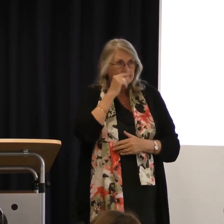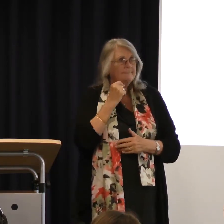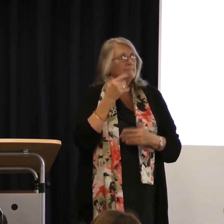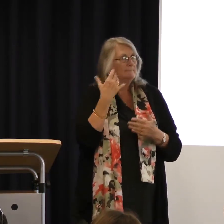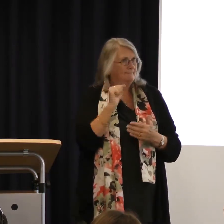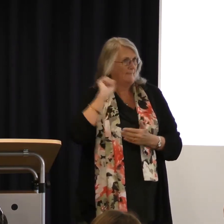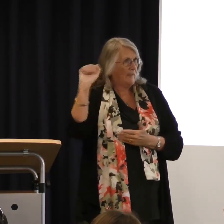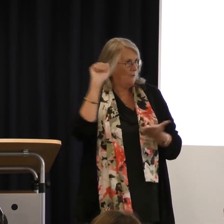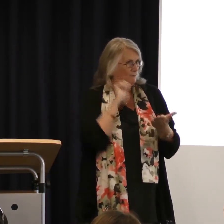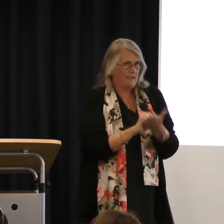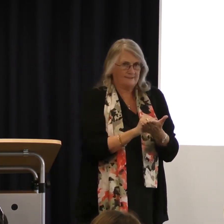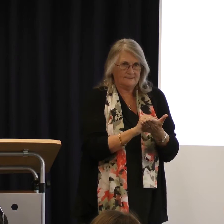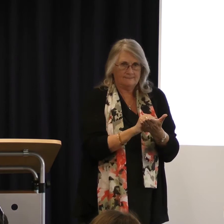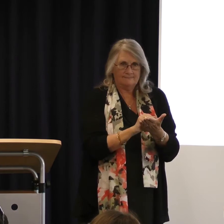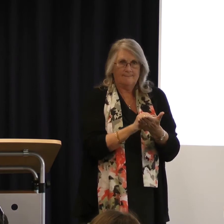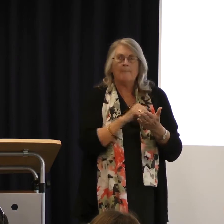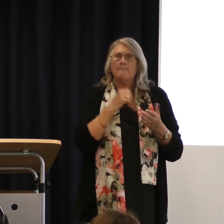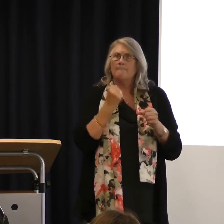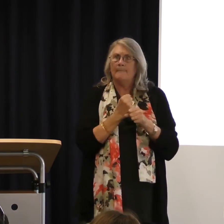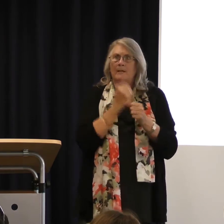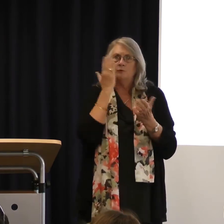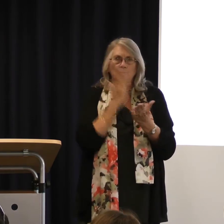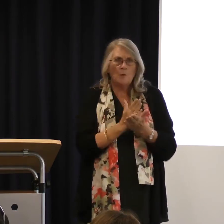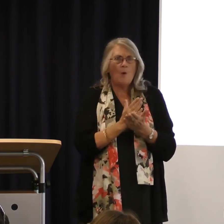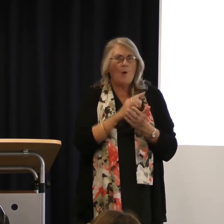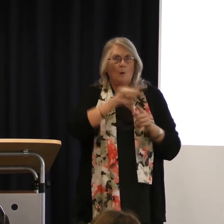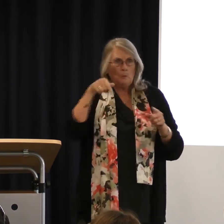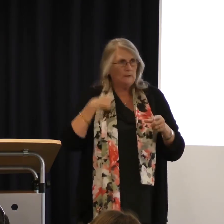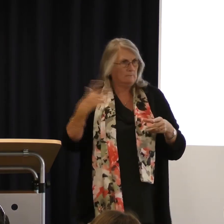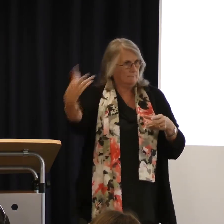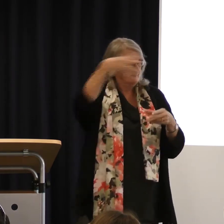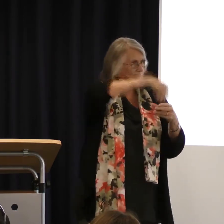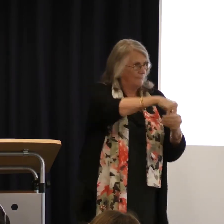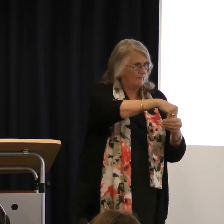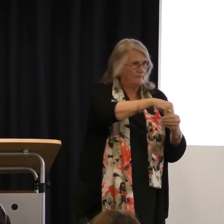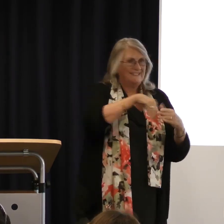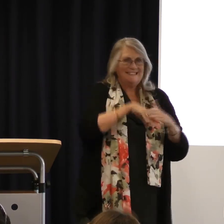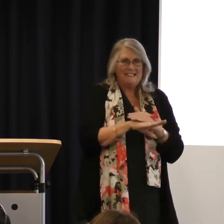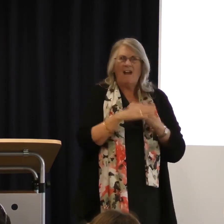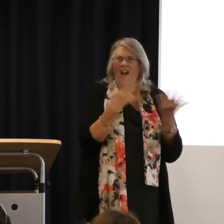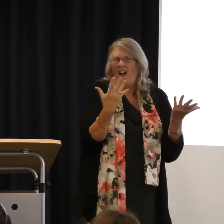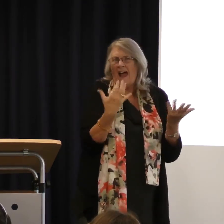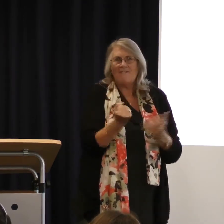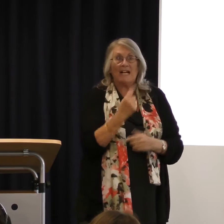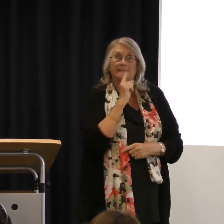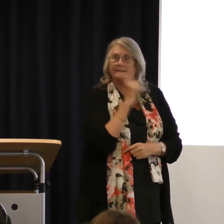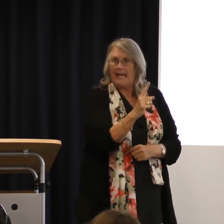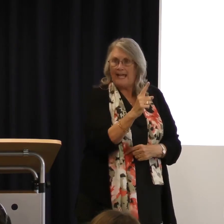His ultimate aim was to ensure that deaf people received their rights, their human rights, to ensure that deaf people were involved